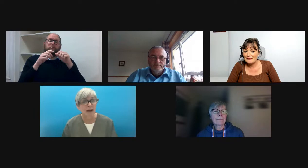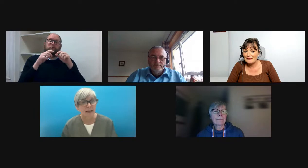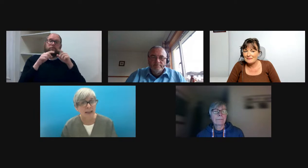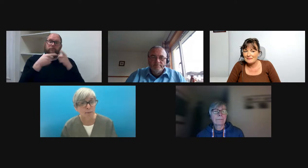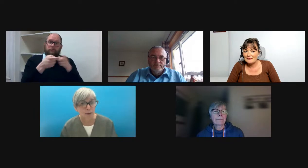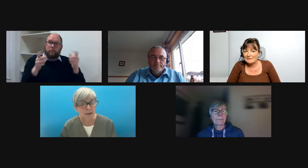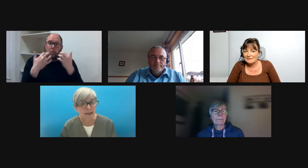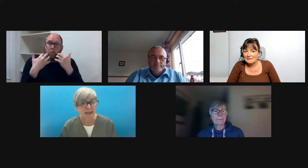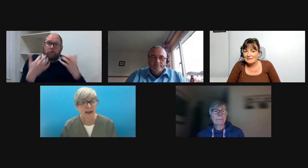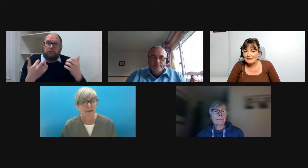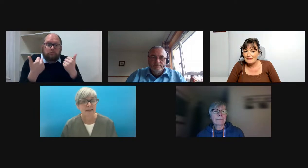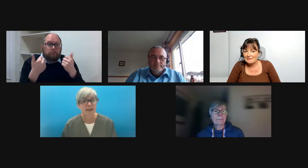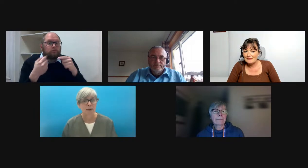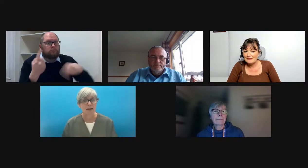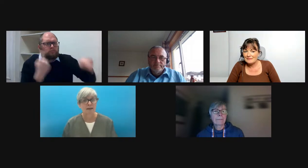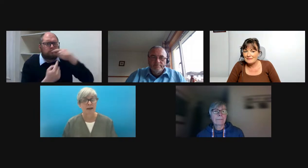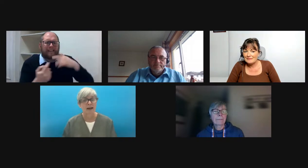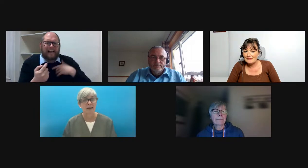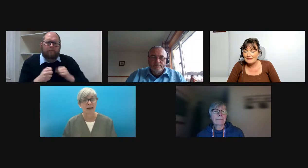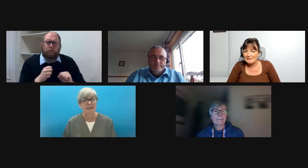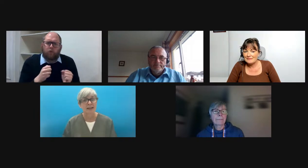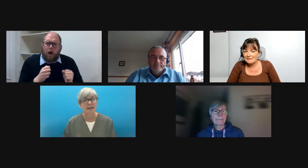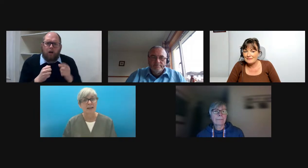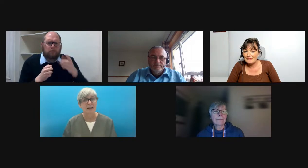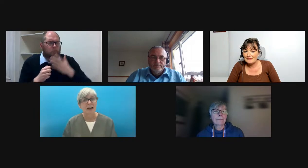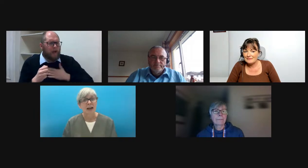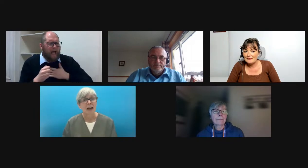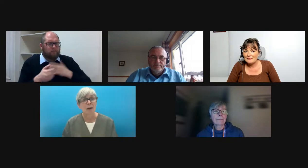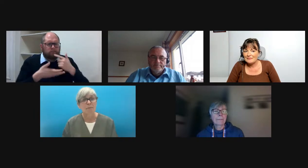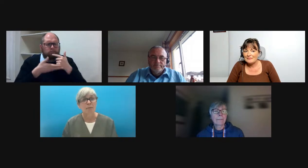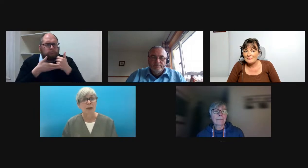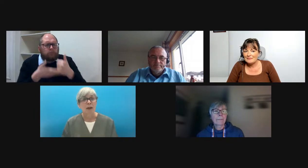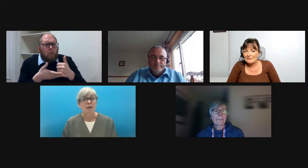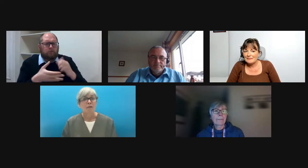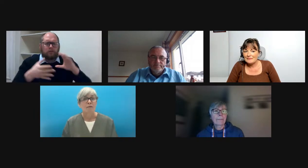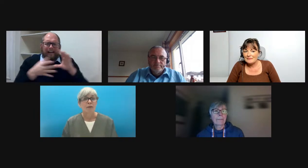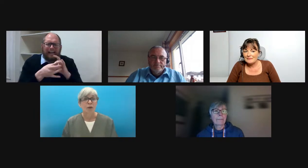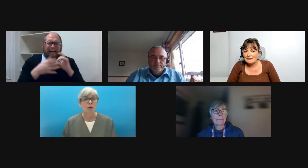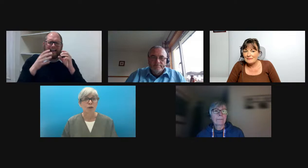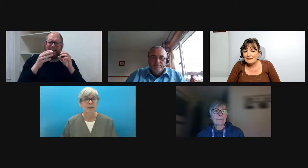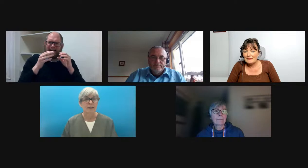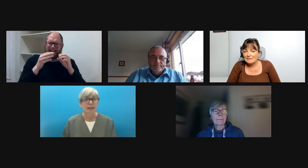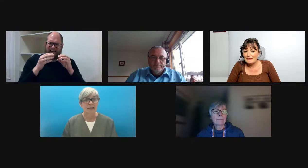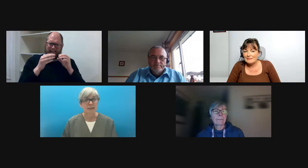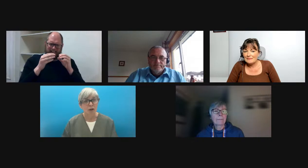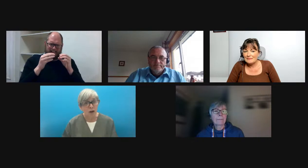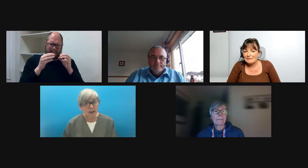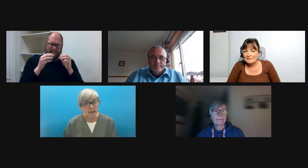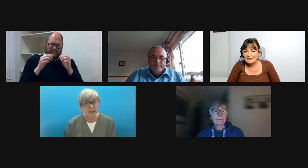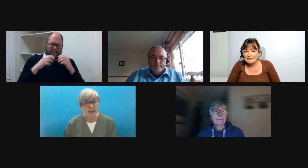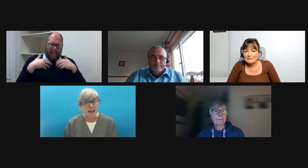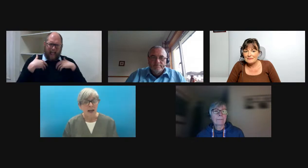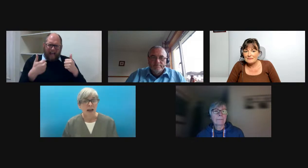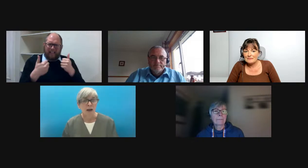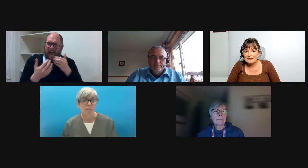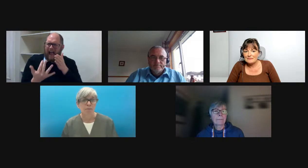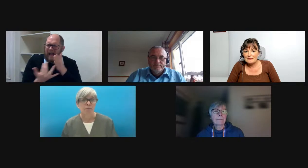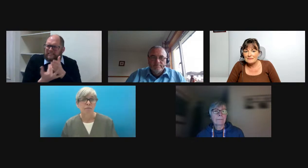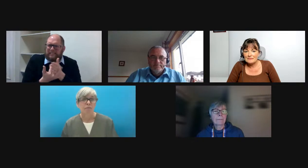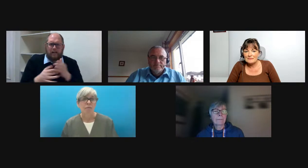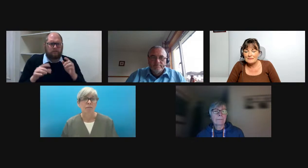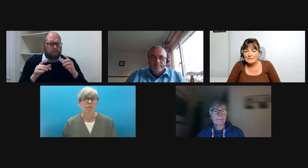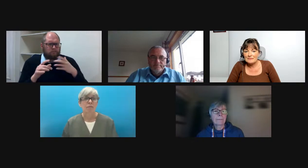him directly, and we'll be sending out his email later. For the audience in Scotland,